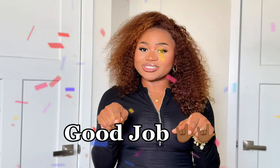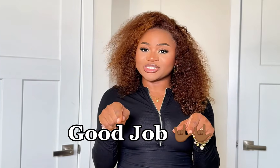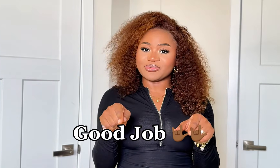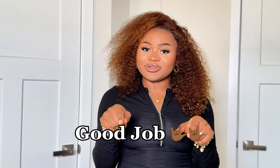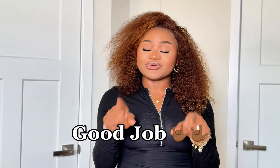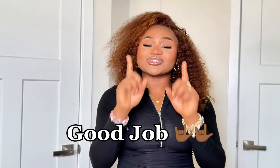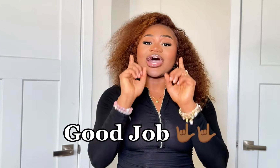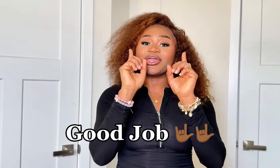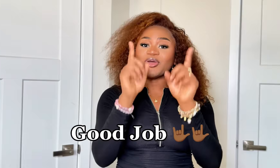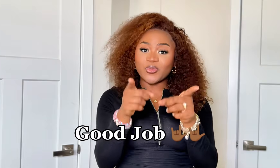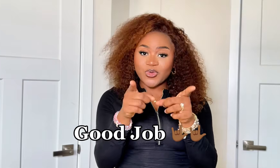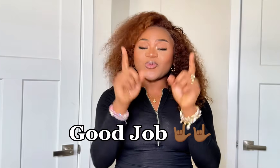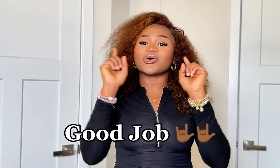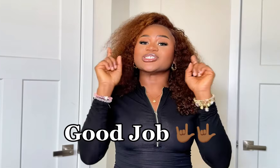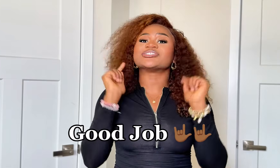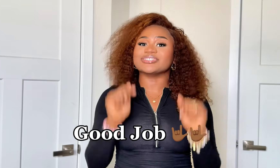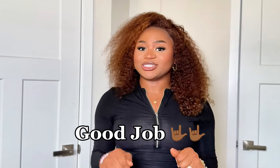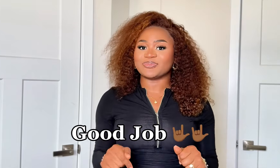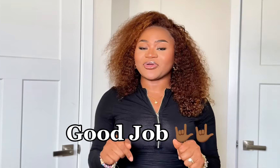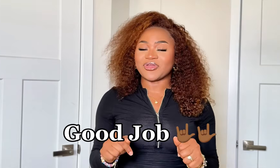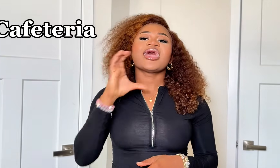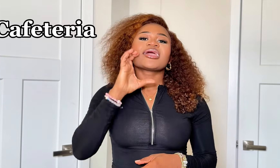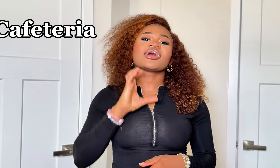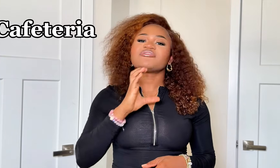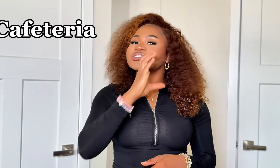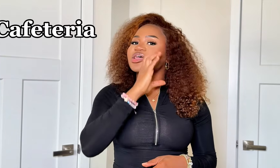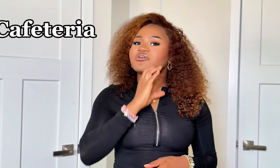section below so I know who watched to this point. Cafeteria.